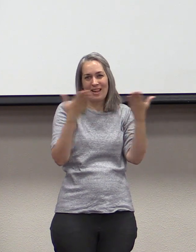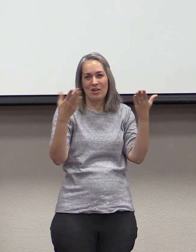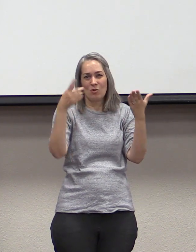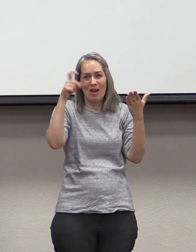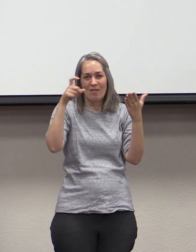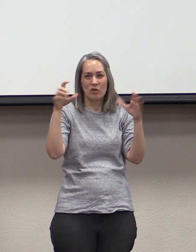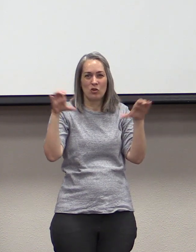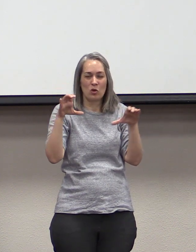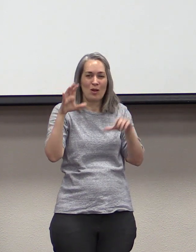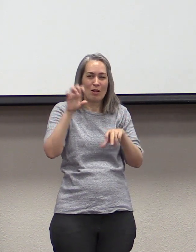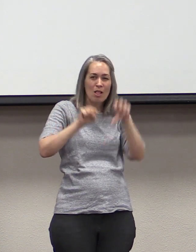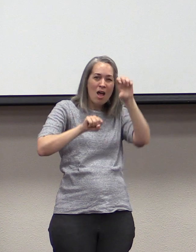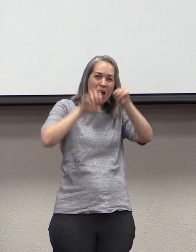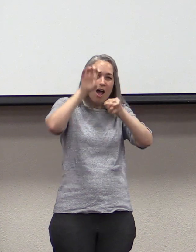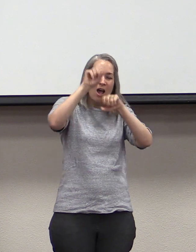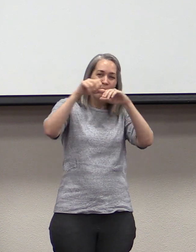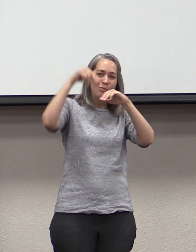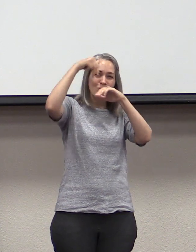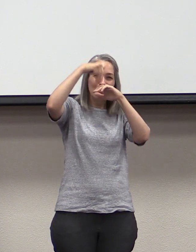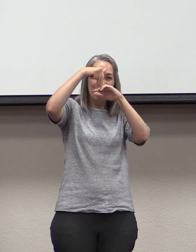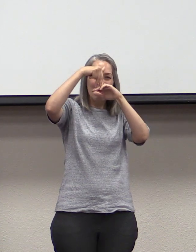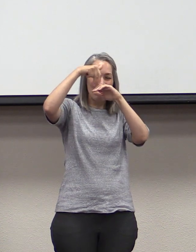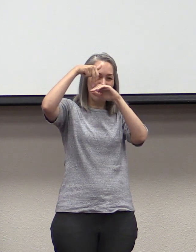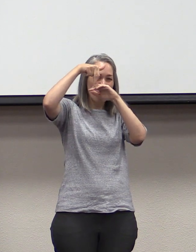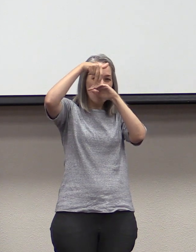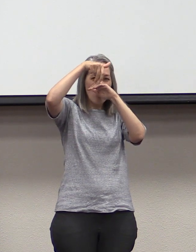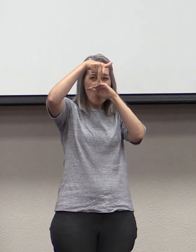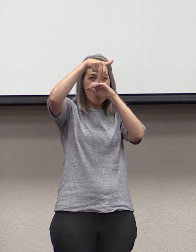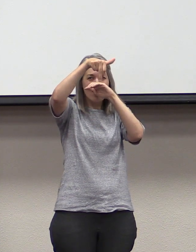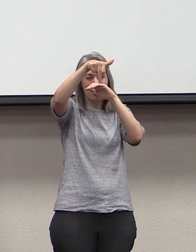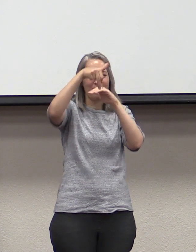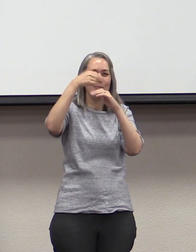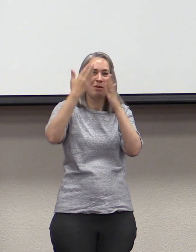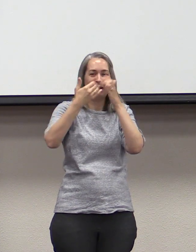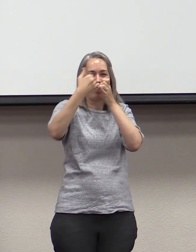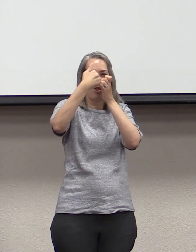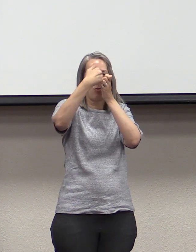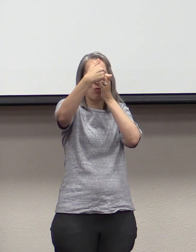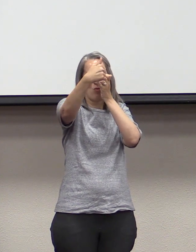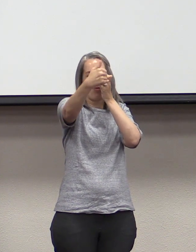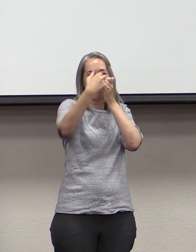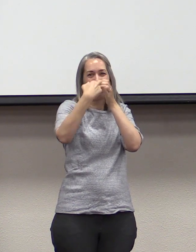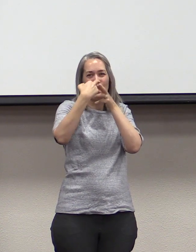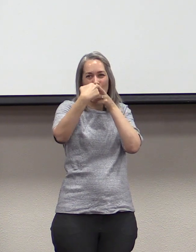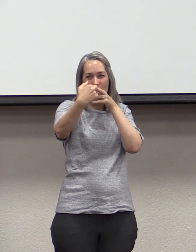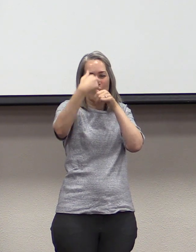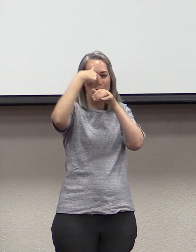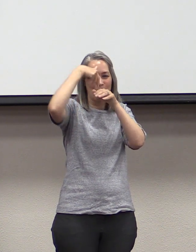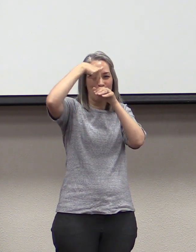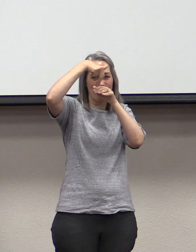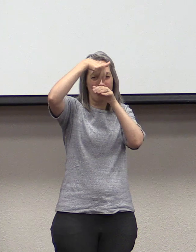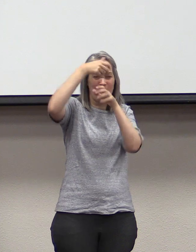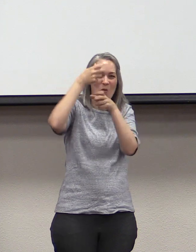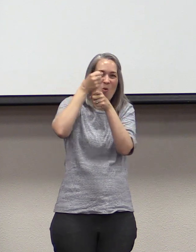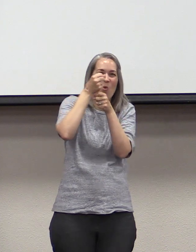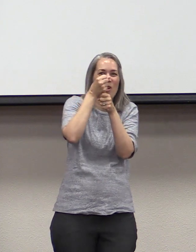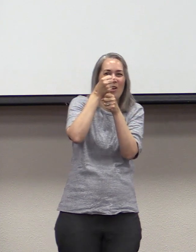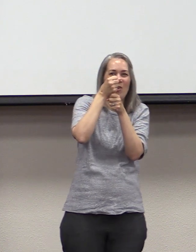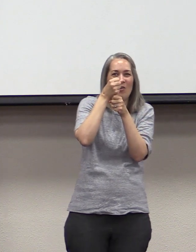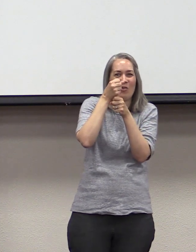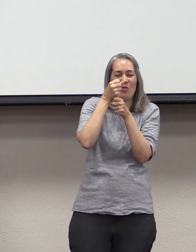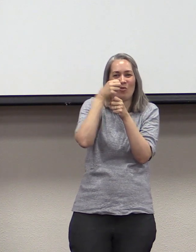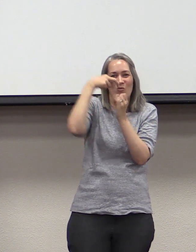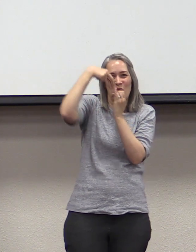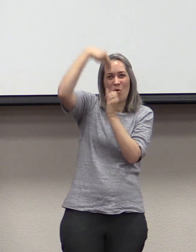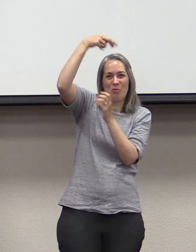a pole, walking across just a tight rope with one rope, and you'd get to the very end,